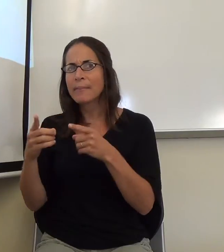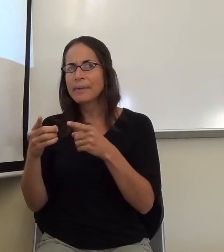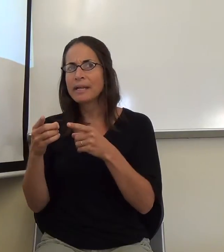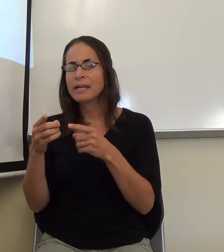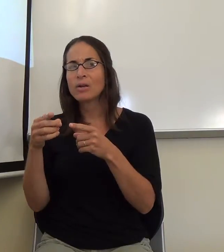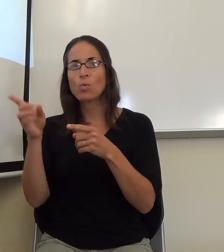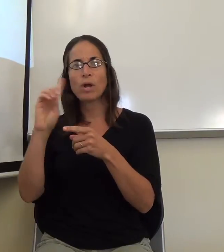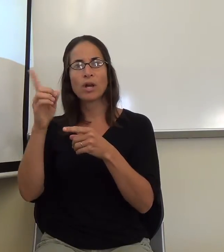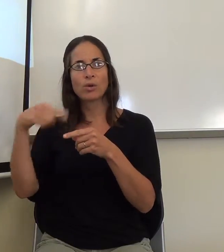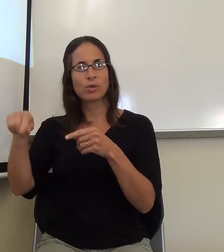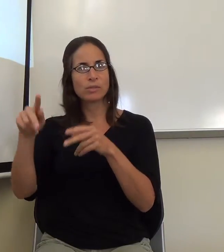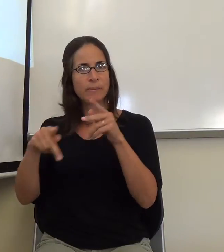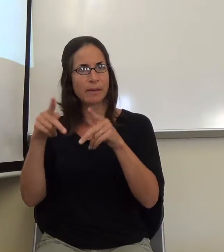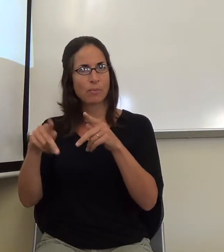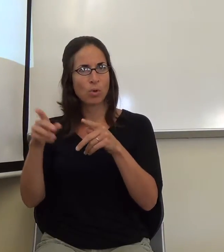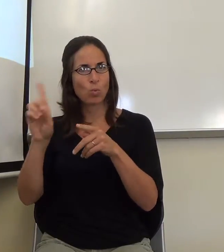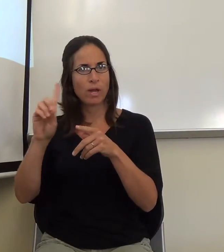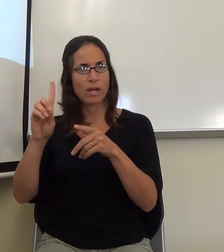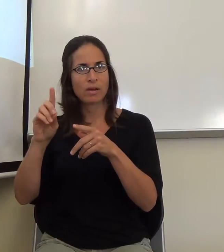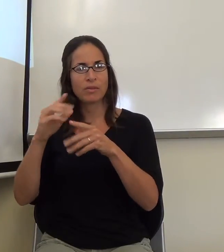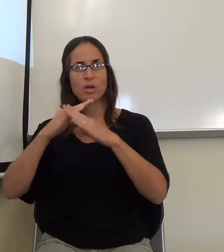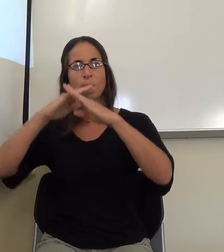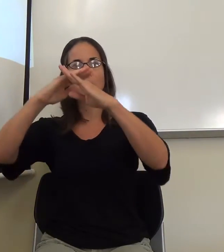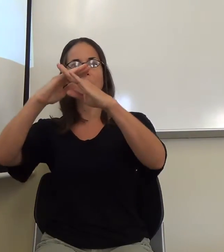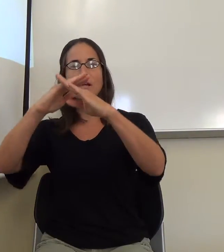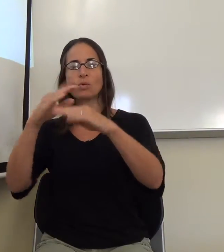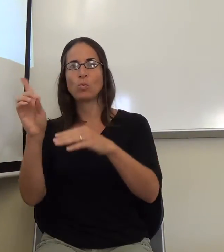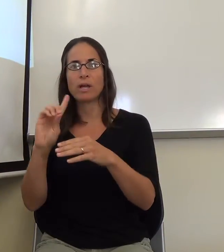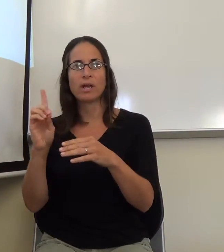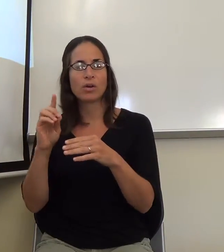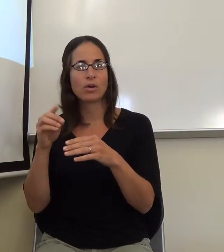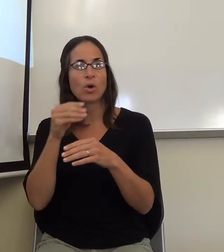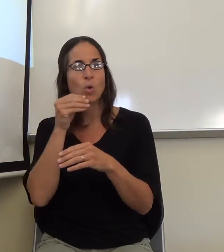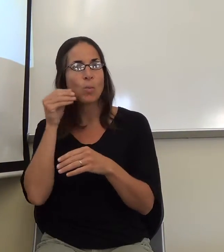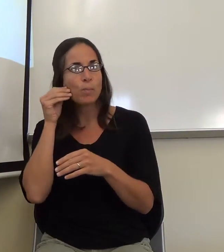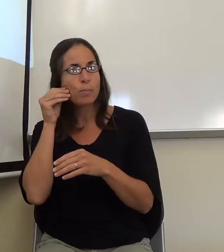are these people that are being blocked? Where are they? Are they at home?